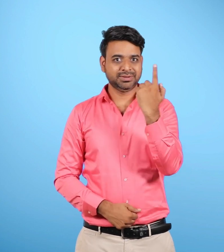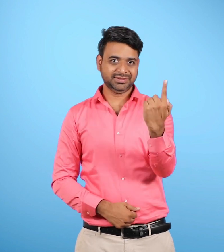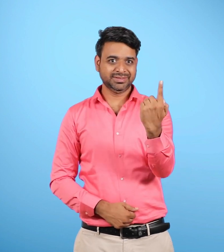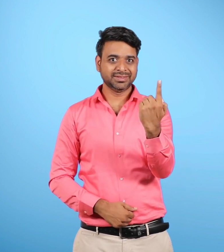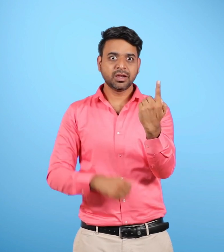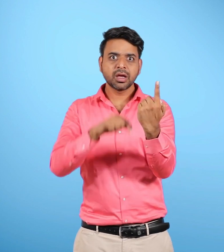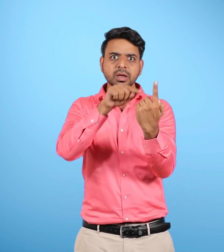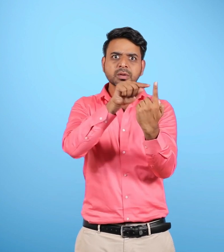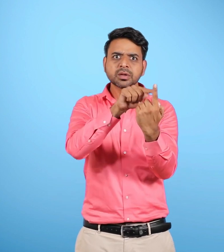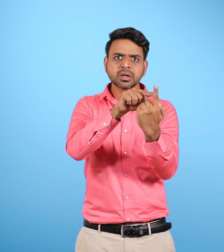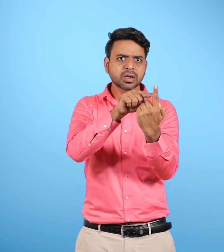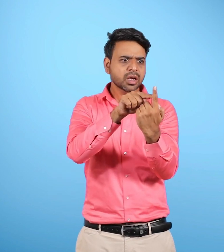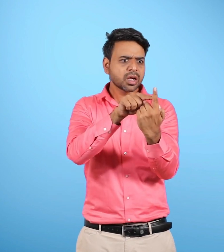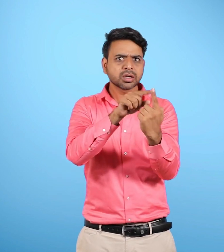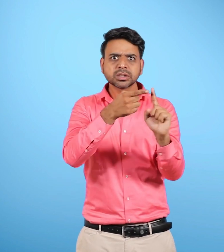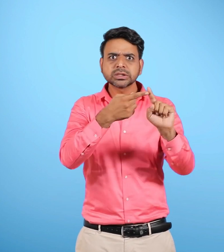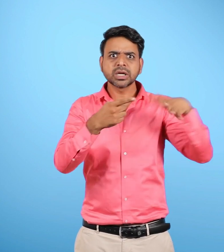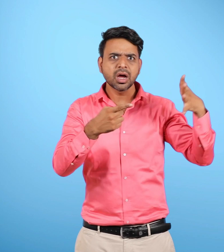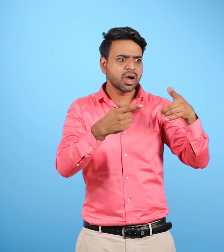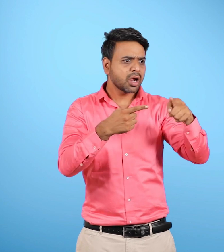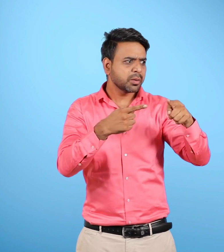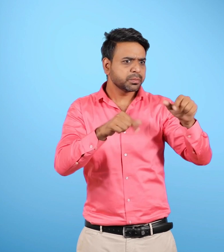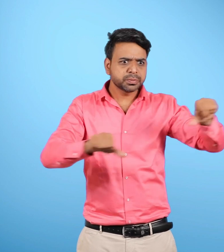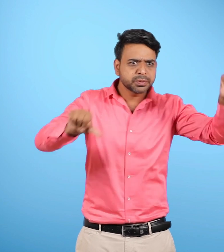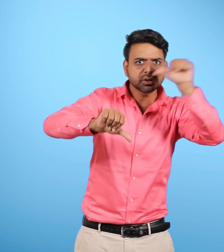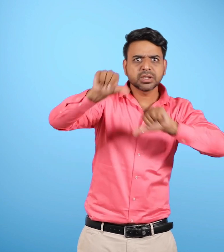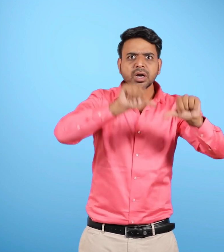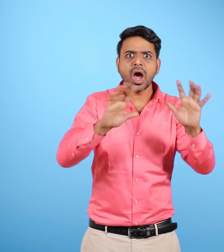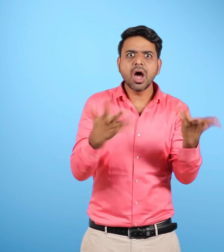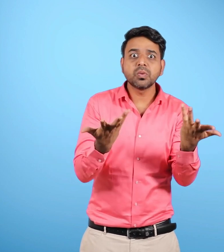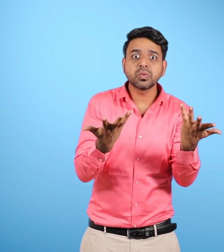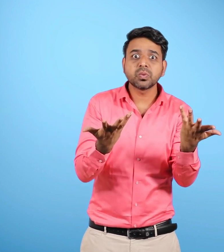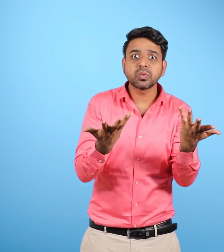An electric cell produces electricity from the chemicals stored inside it.